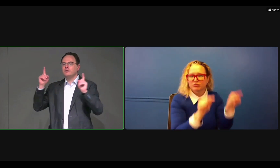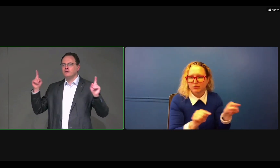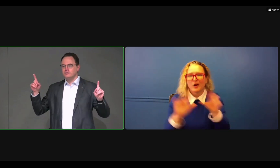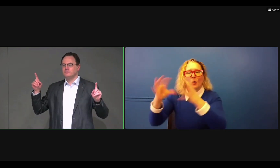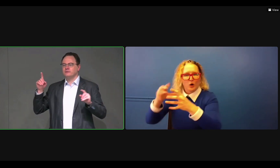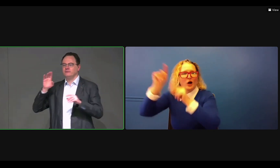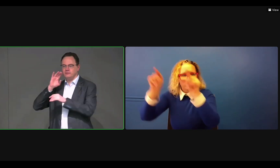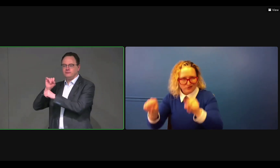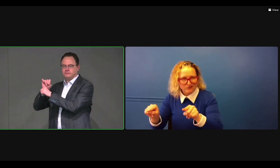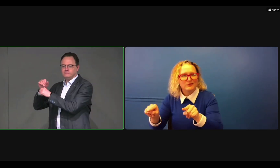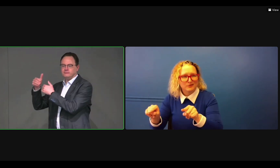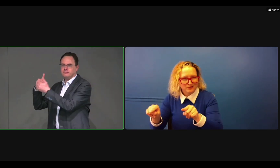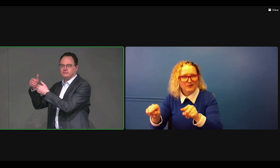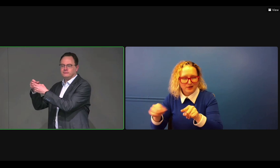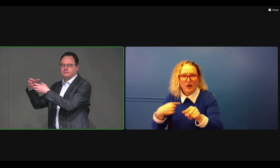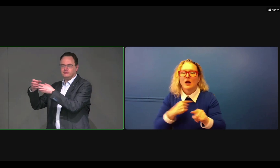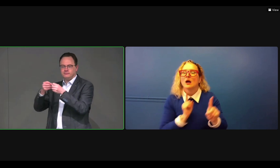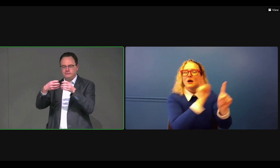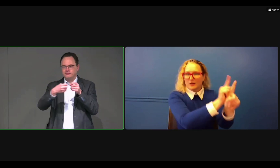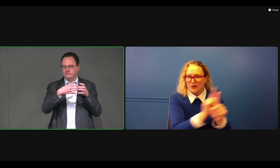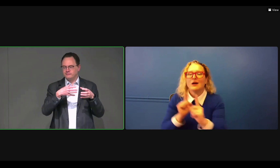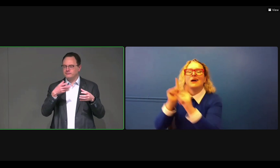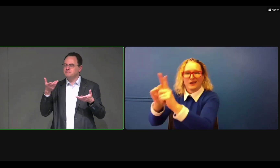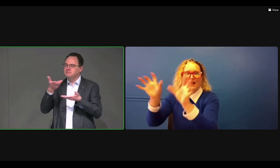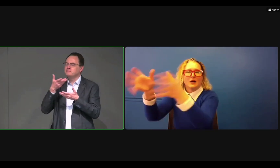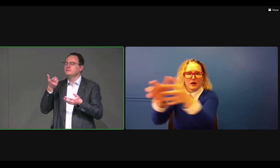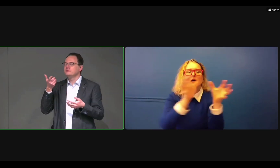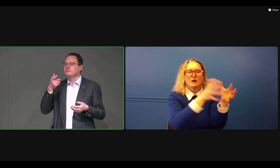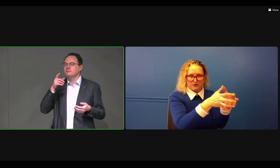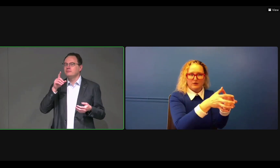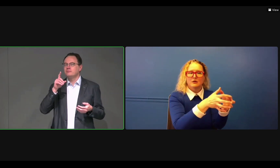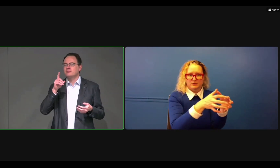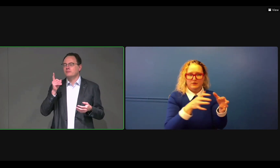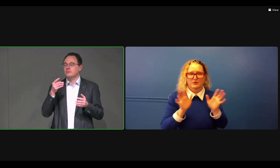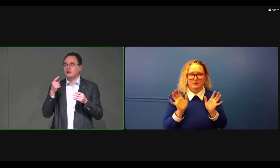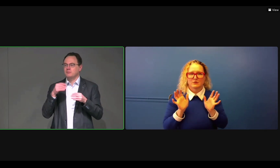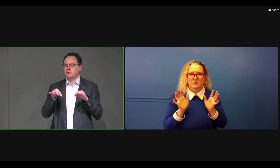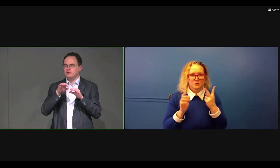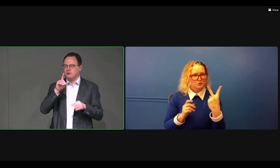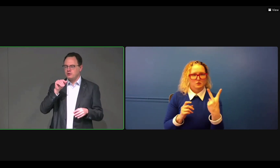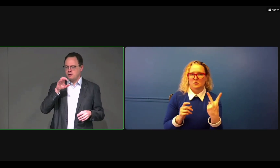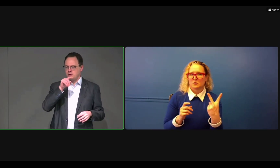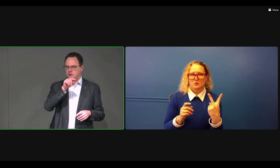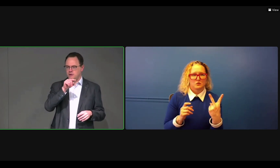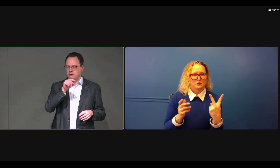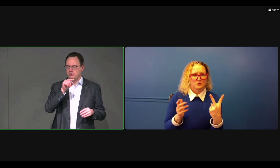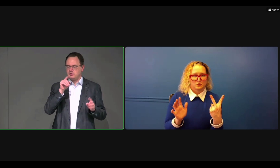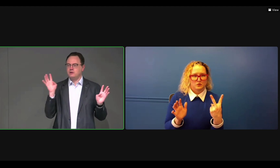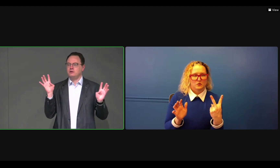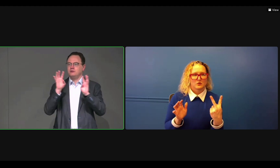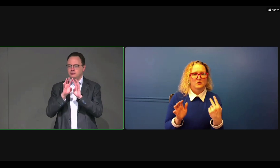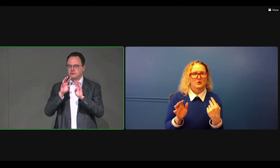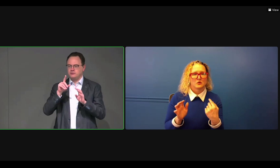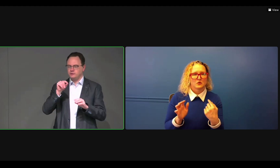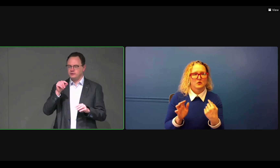we were a part of. And there is some work being done that's come out of those conferences.